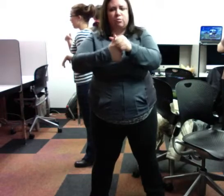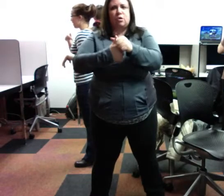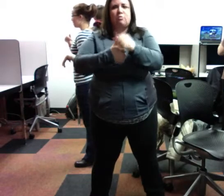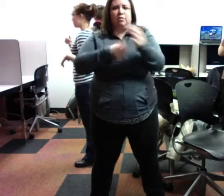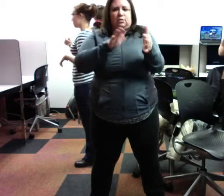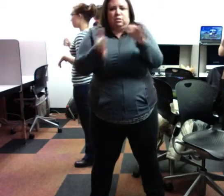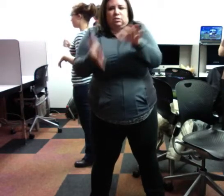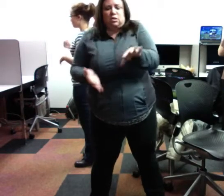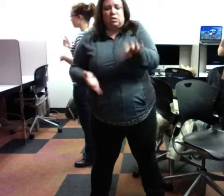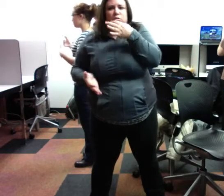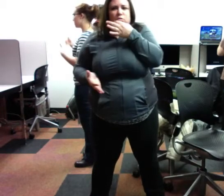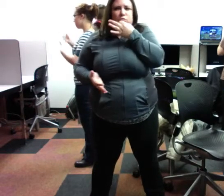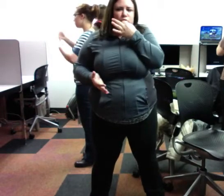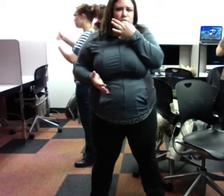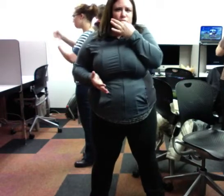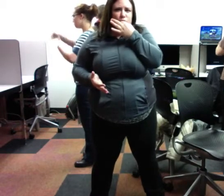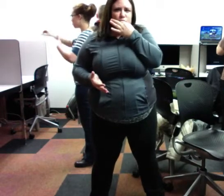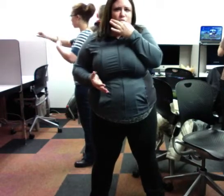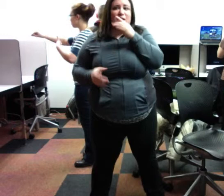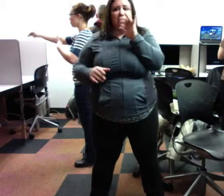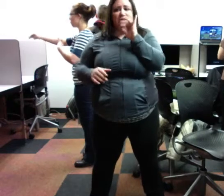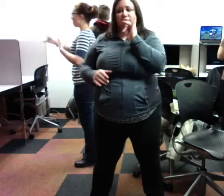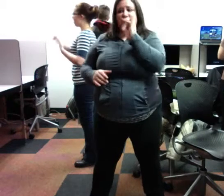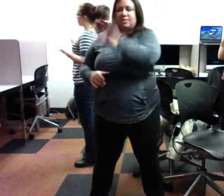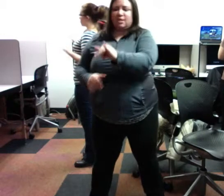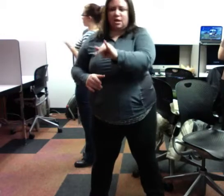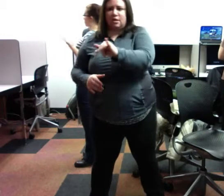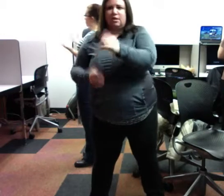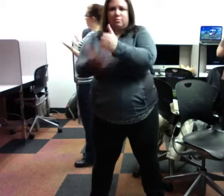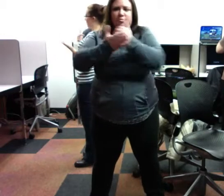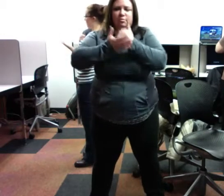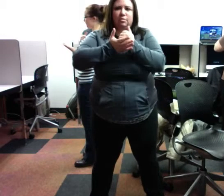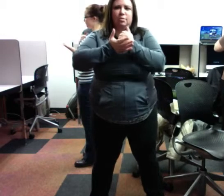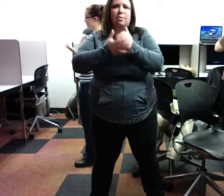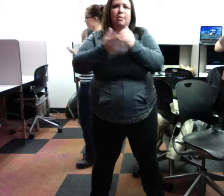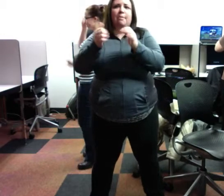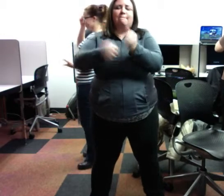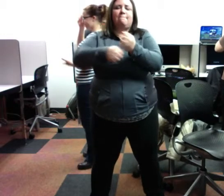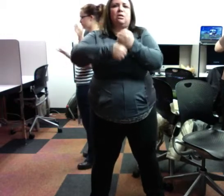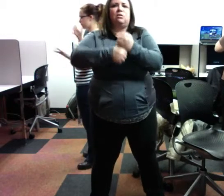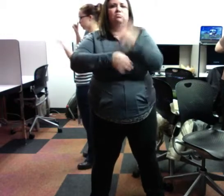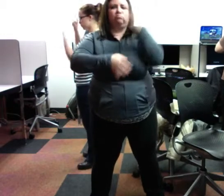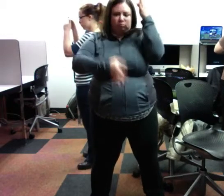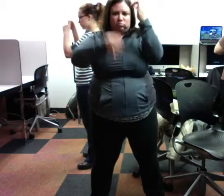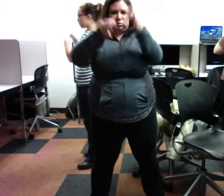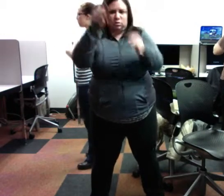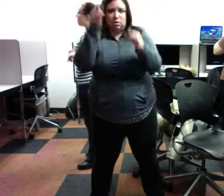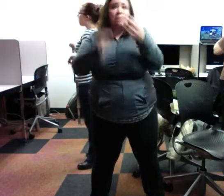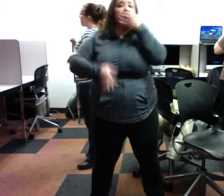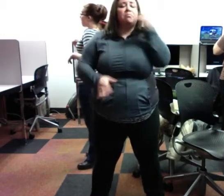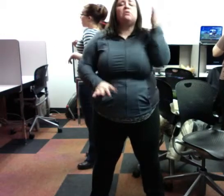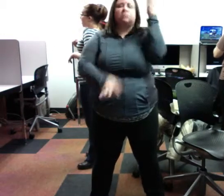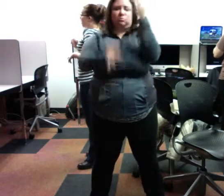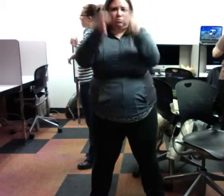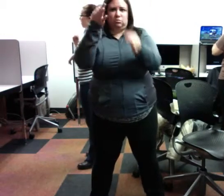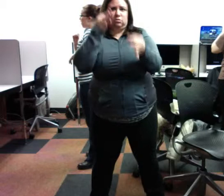ever encountered to help me make the big choices in life. Because almost everything, all external expectations, all